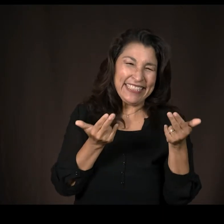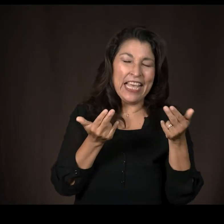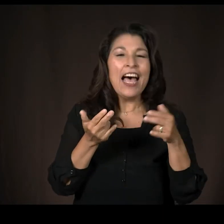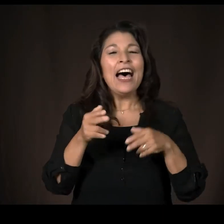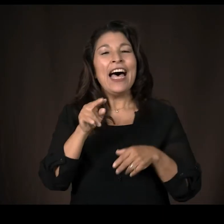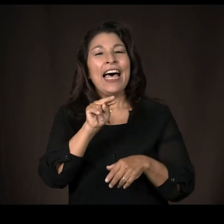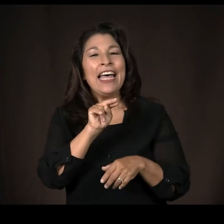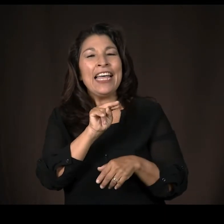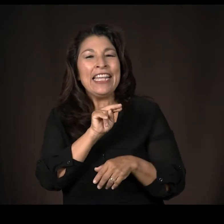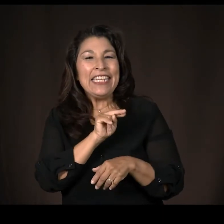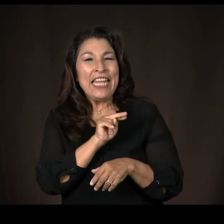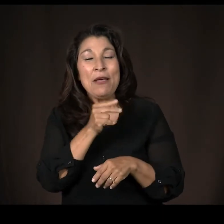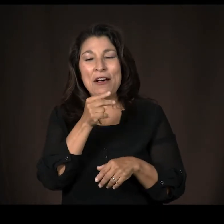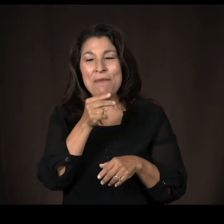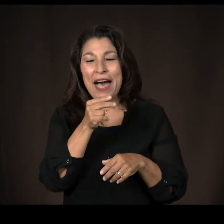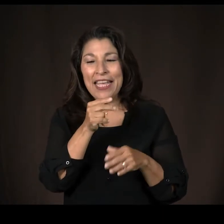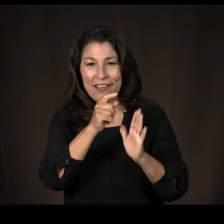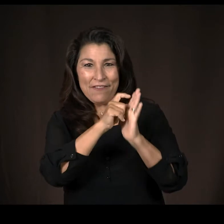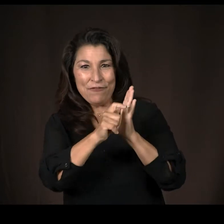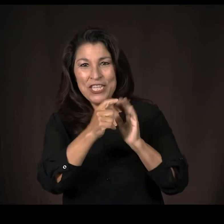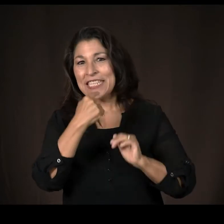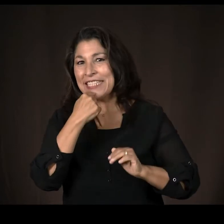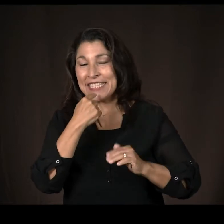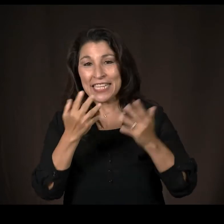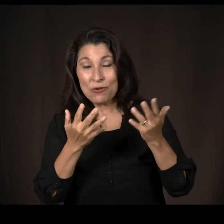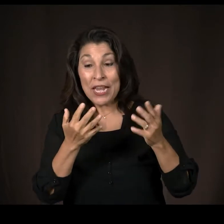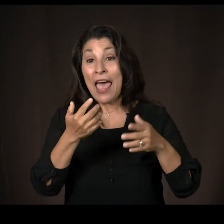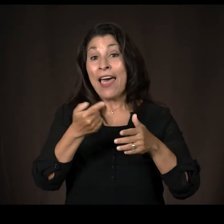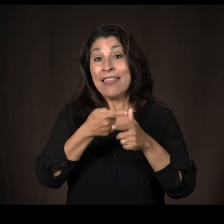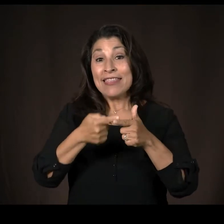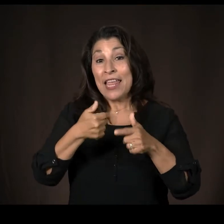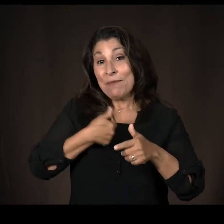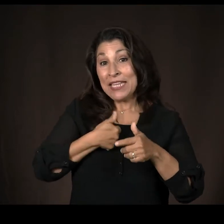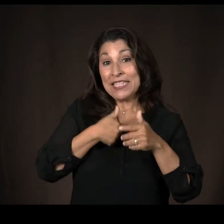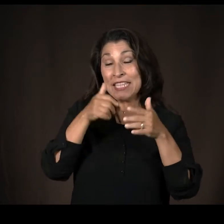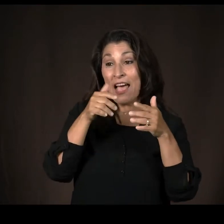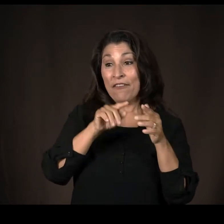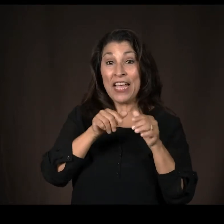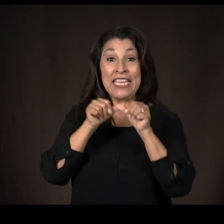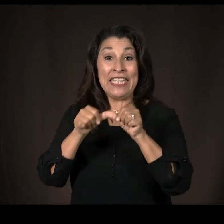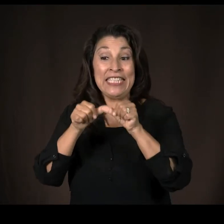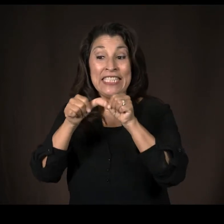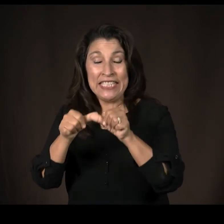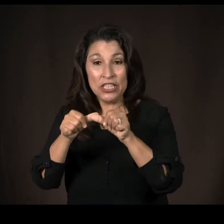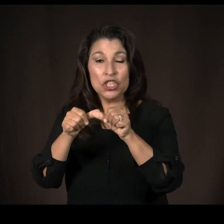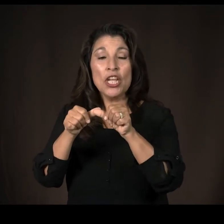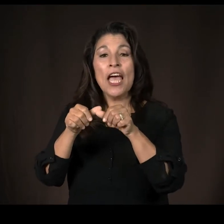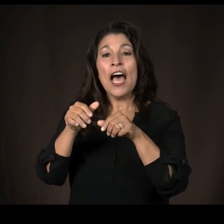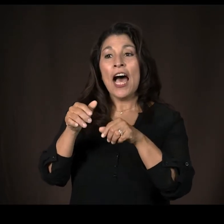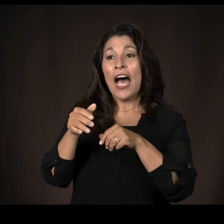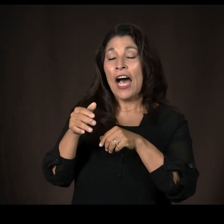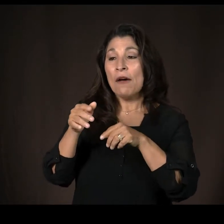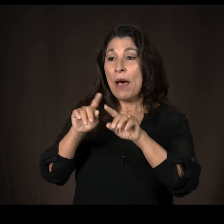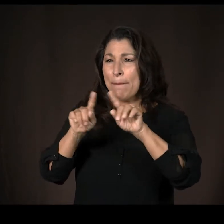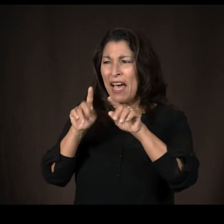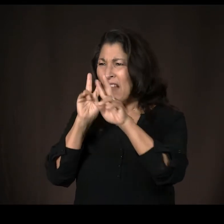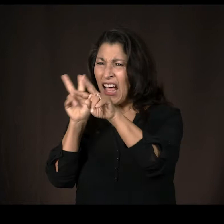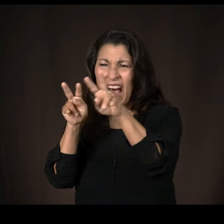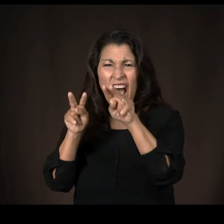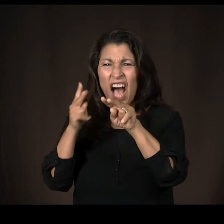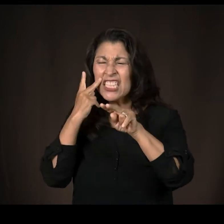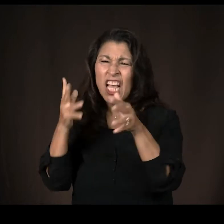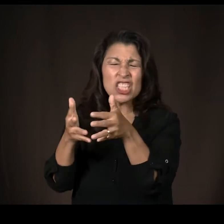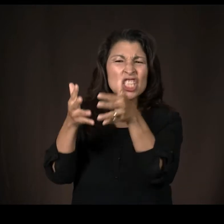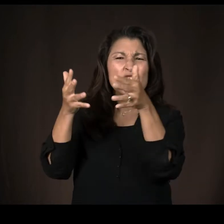goes on. Then I moved on to the fountain gate and the king's pool. But there was so much rubble, there wasn't